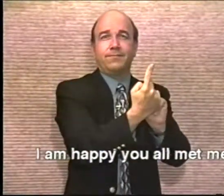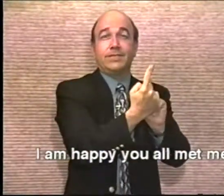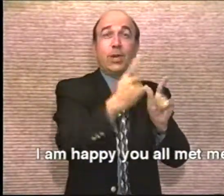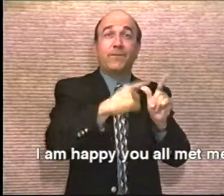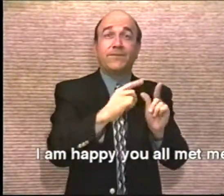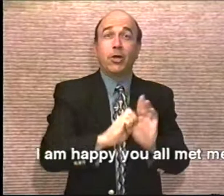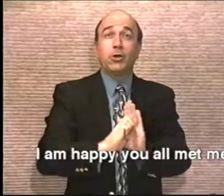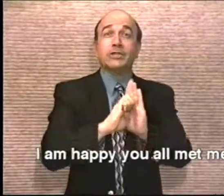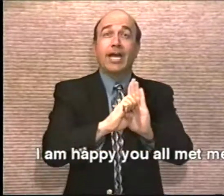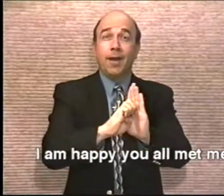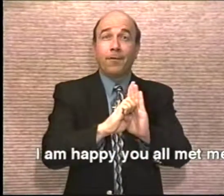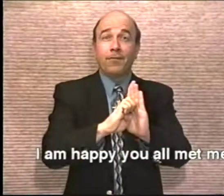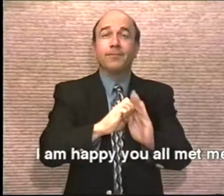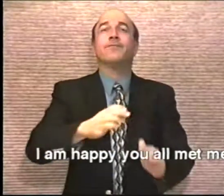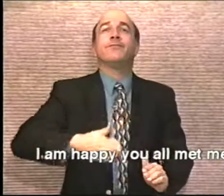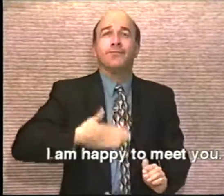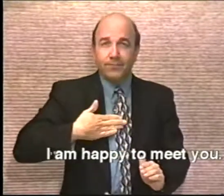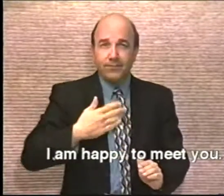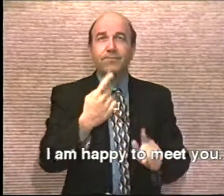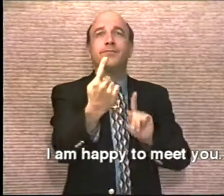So the first example,